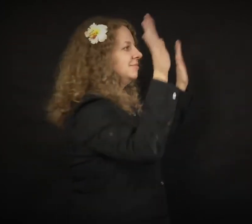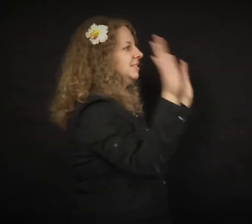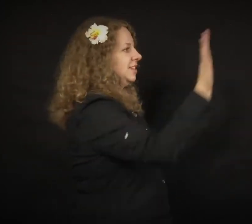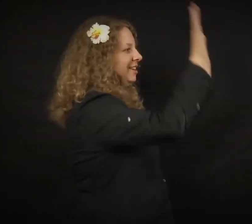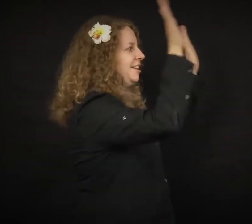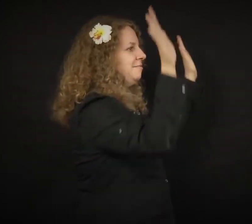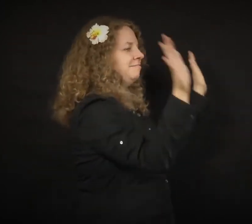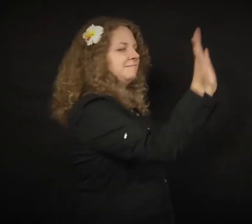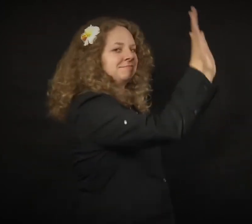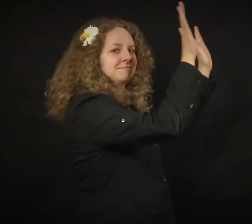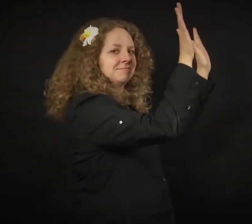Sunday,